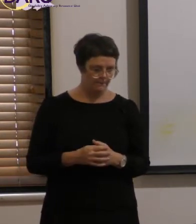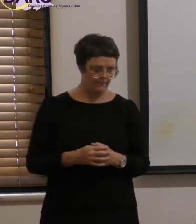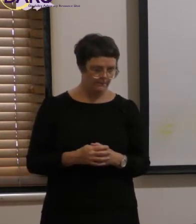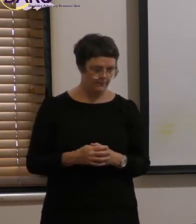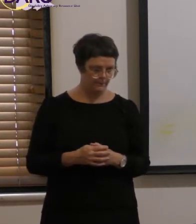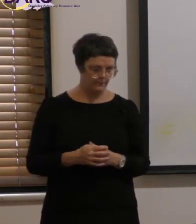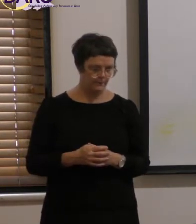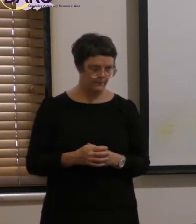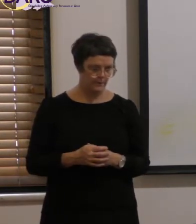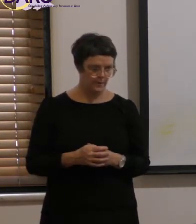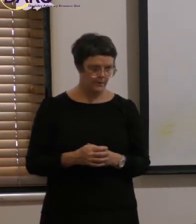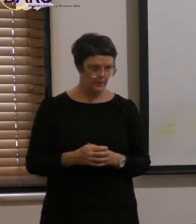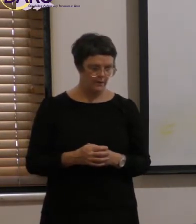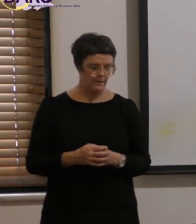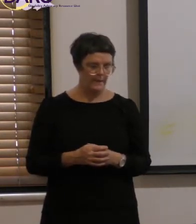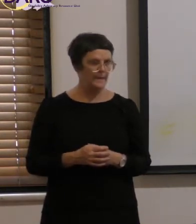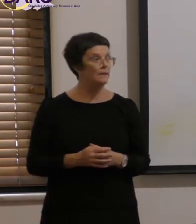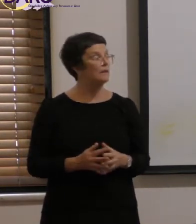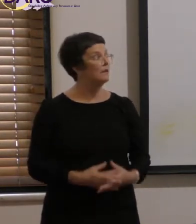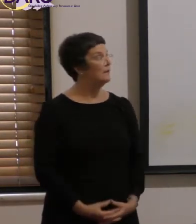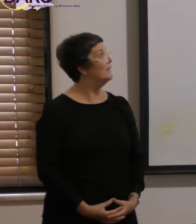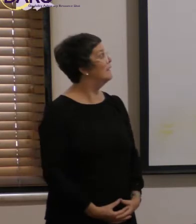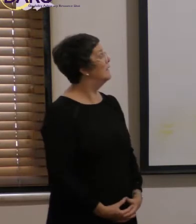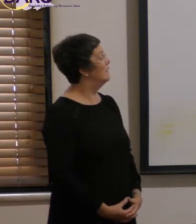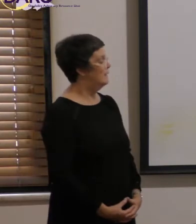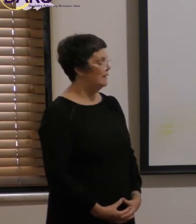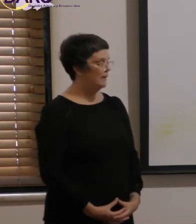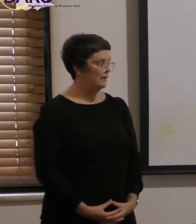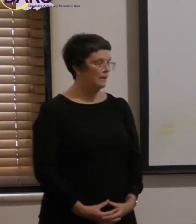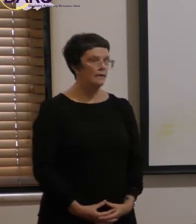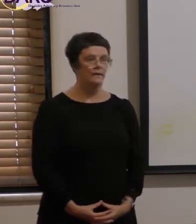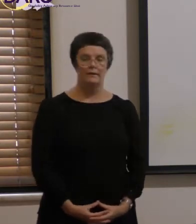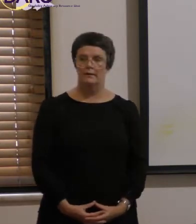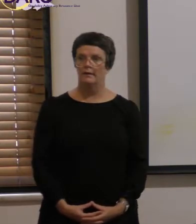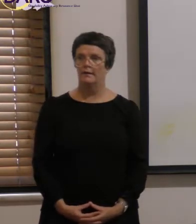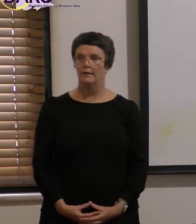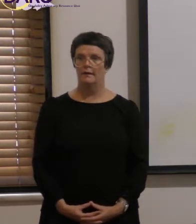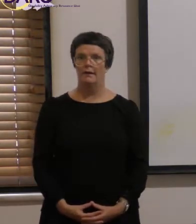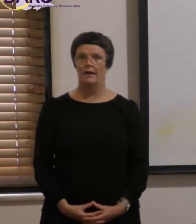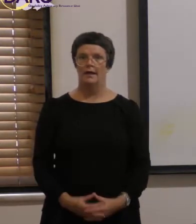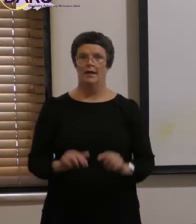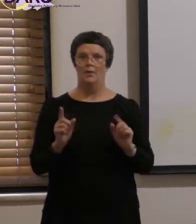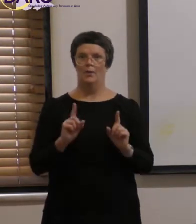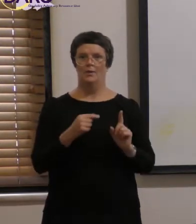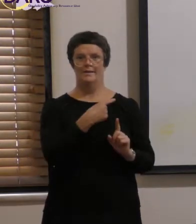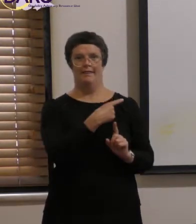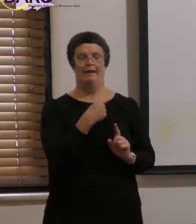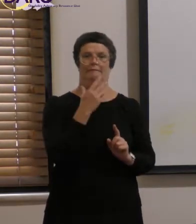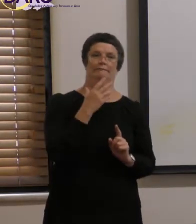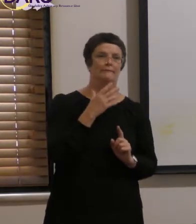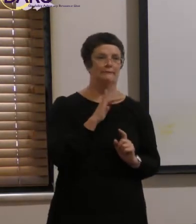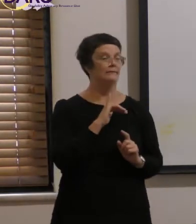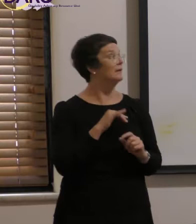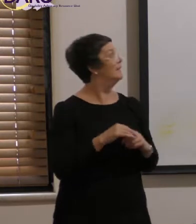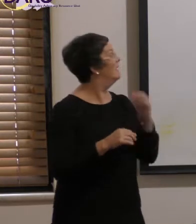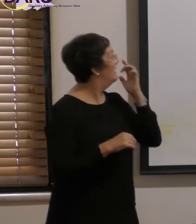Sorry. Oh, what did I do? Oh, what was that? I didn't mean to do that. My